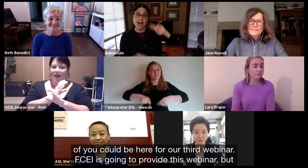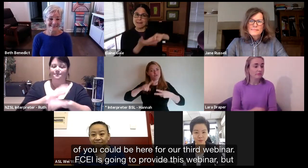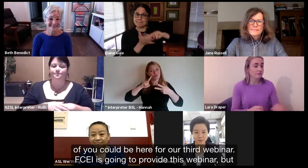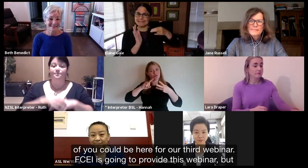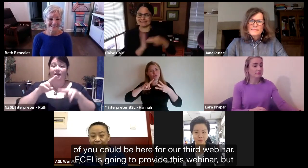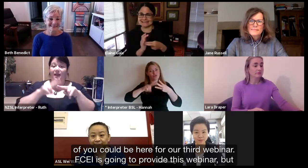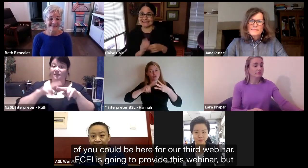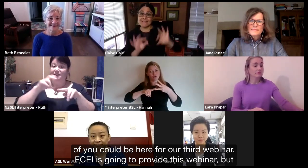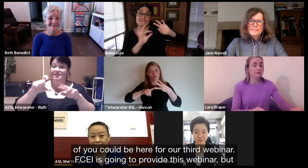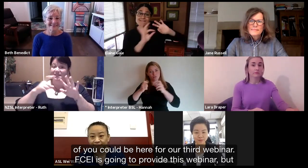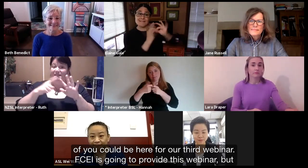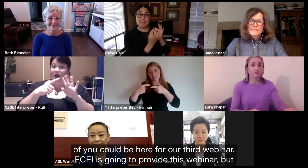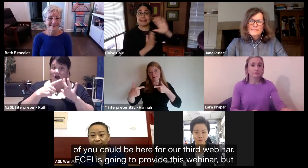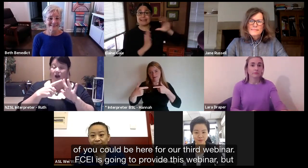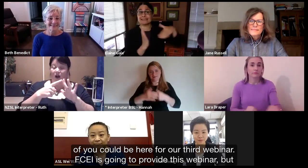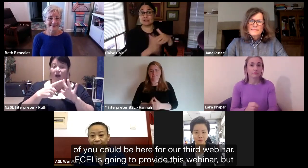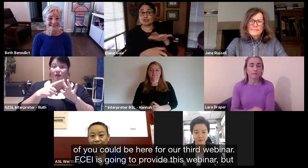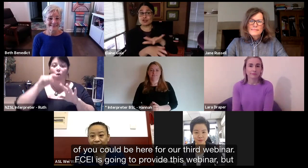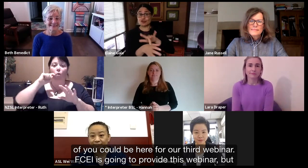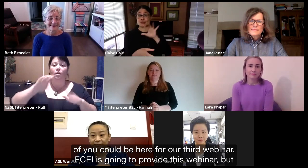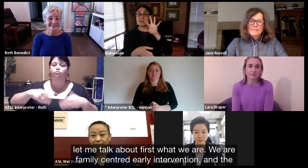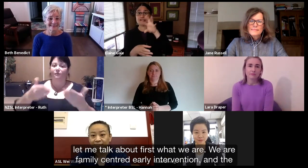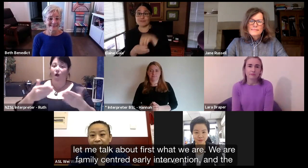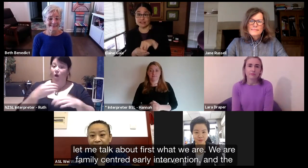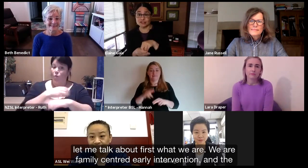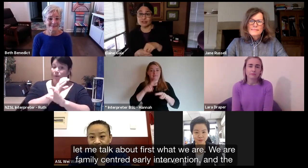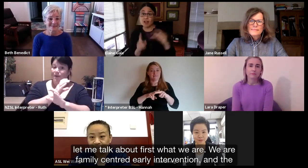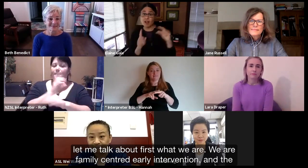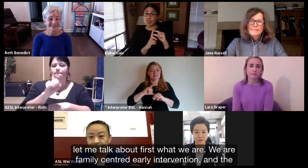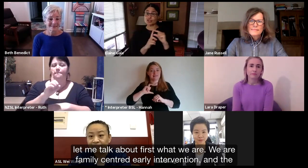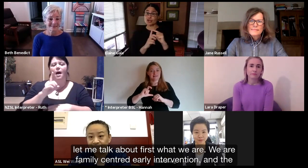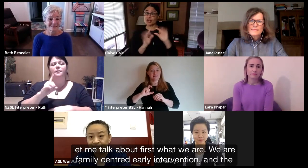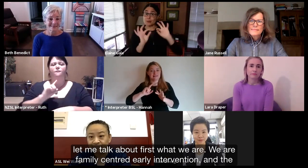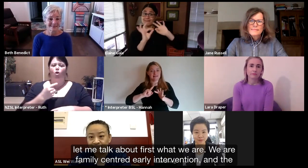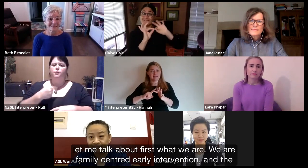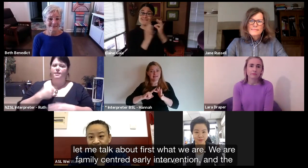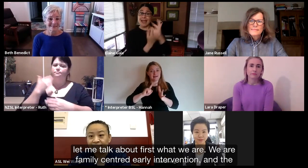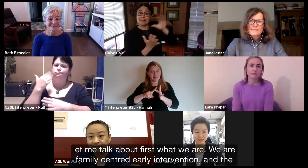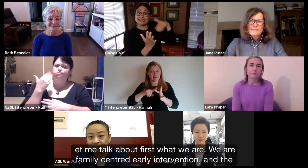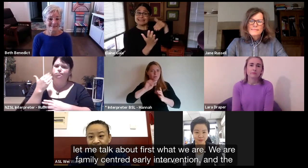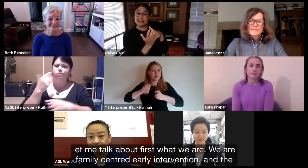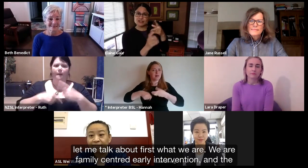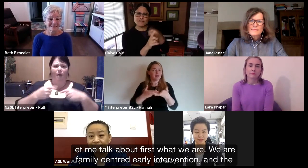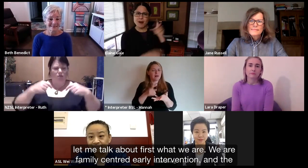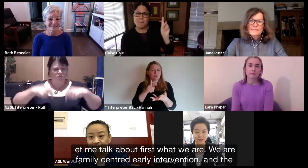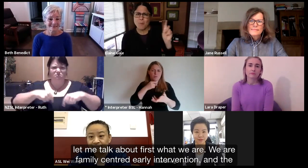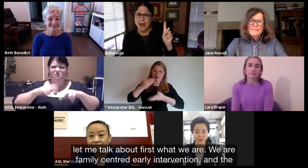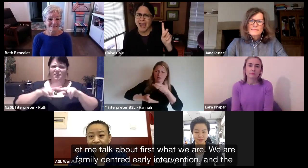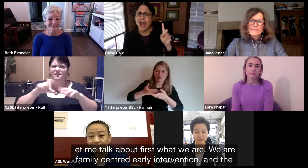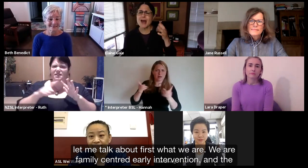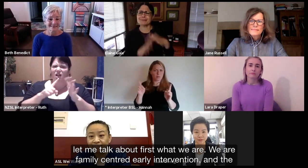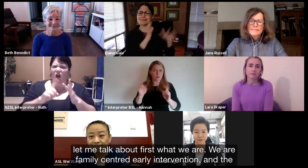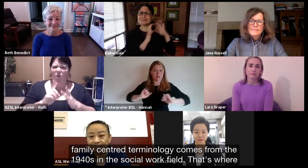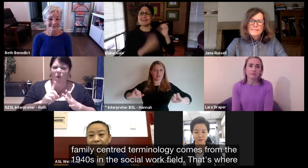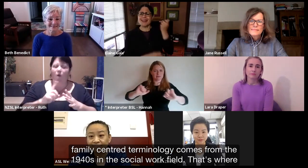FCEI is going to provide this webinar, but let me talk first about what we are. We are Family Centered Early Intervention,